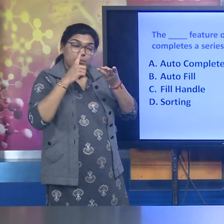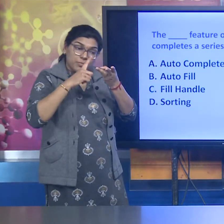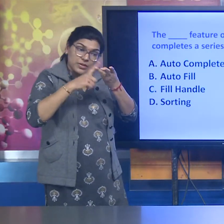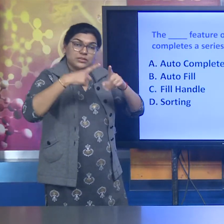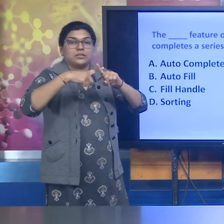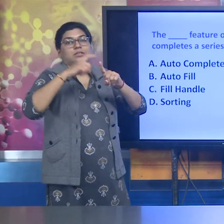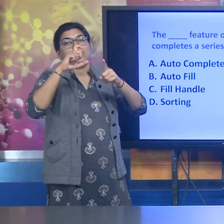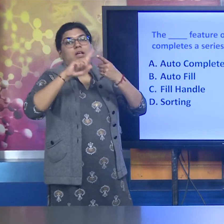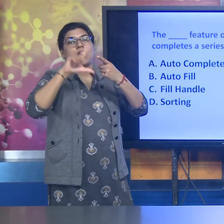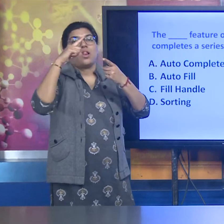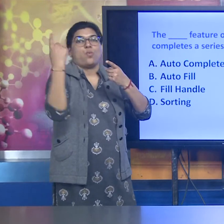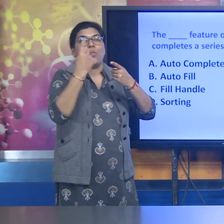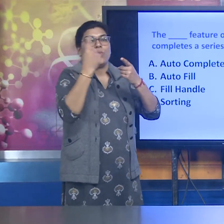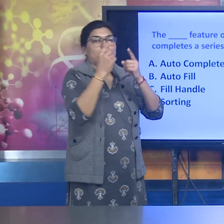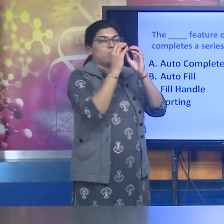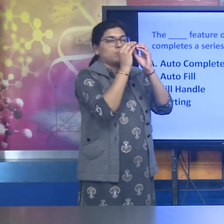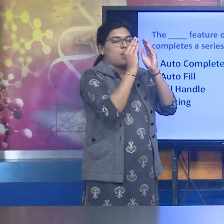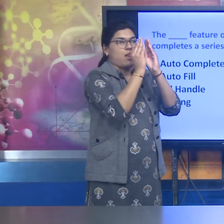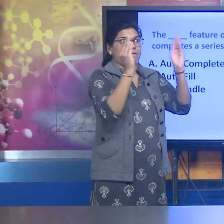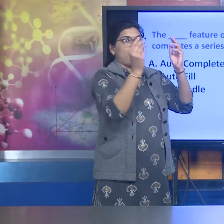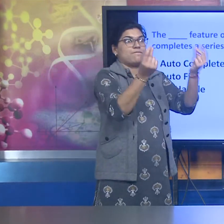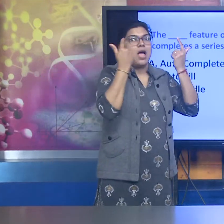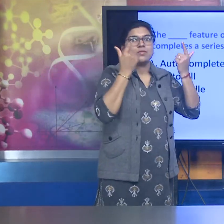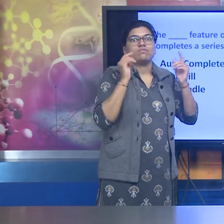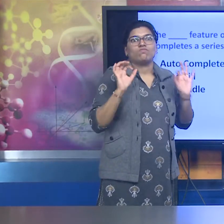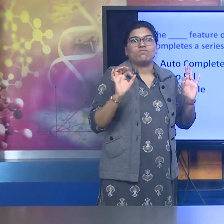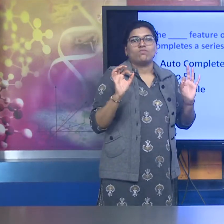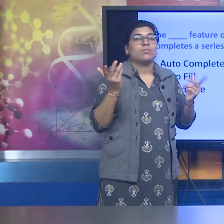Third, fill handle.